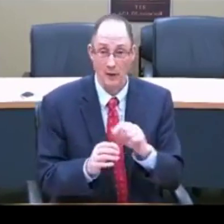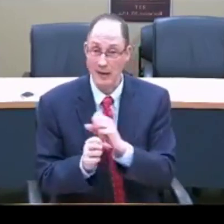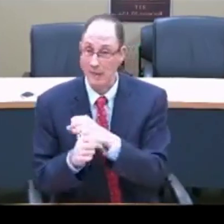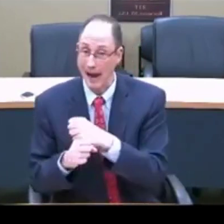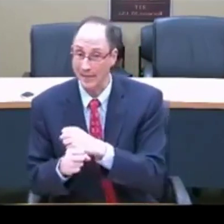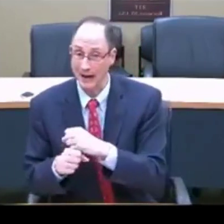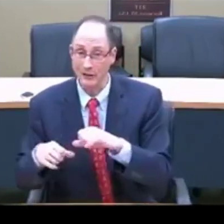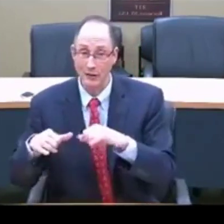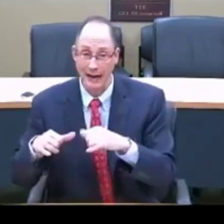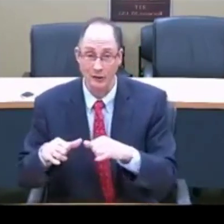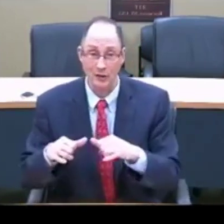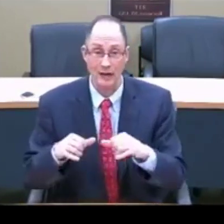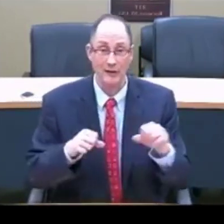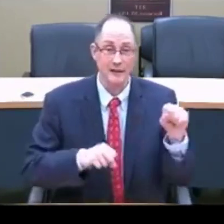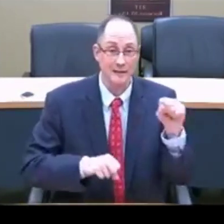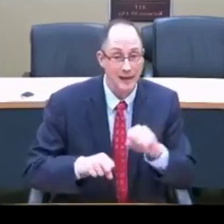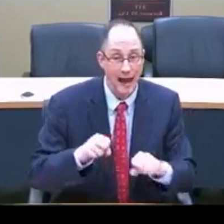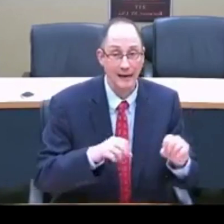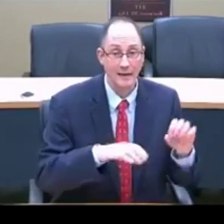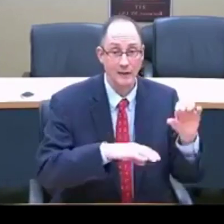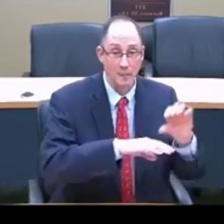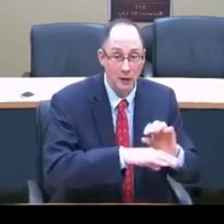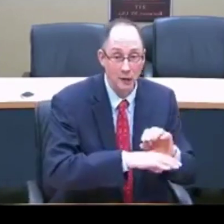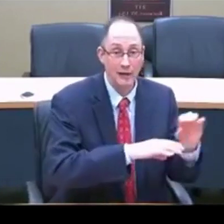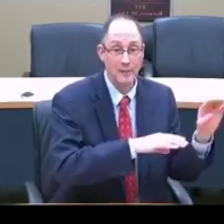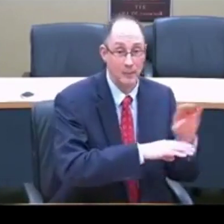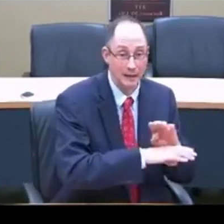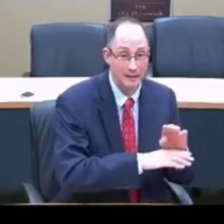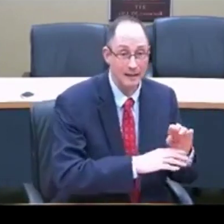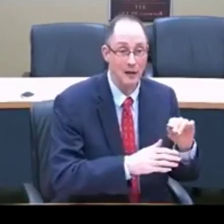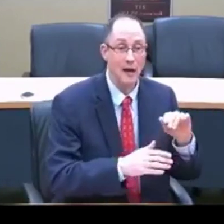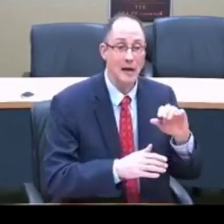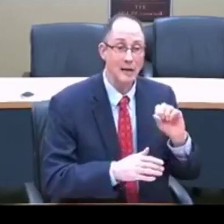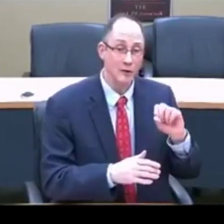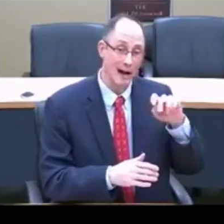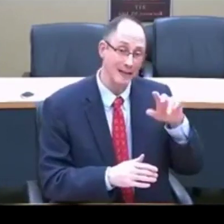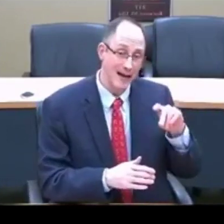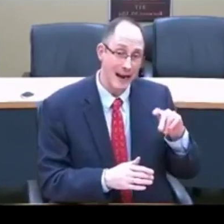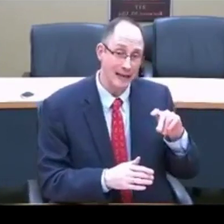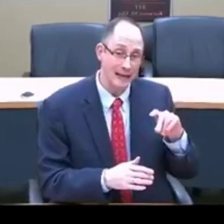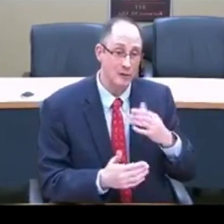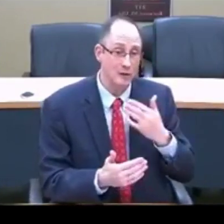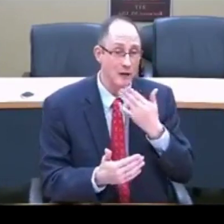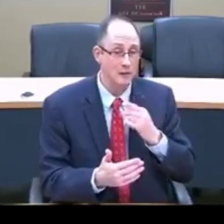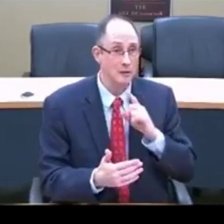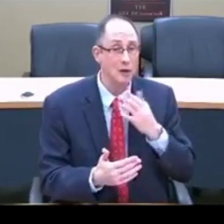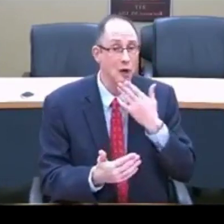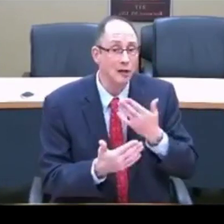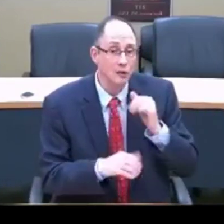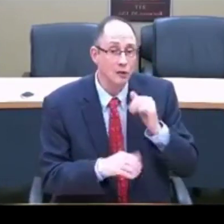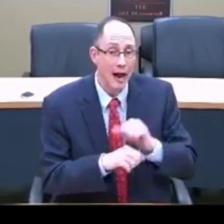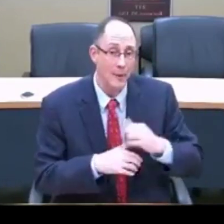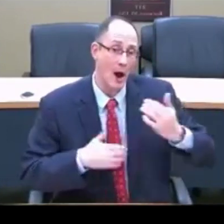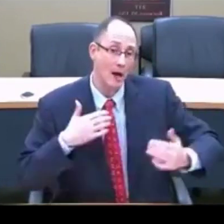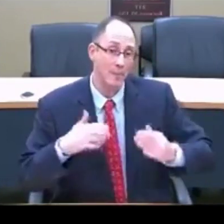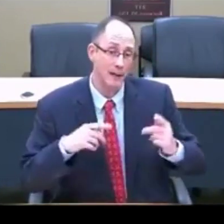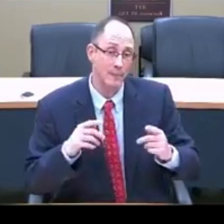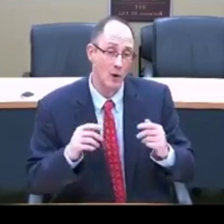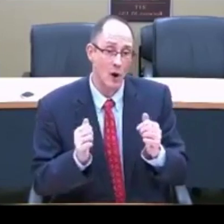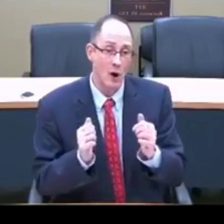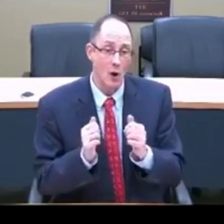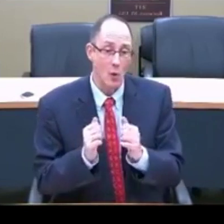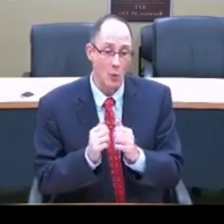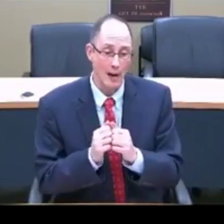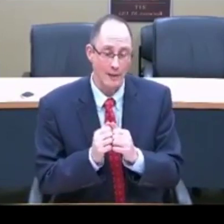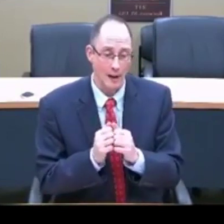It could be manufacturing, engineering, science, computing, business. So, NCHID does a good job of hiring people